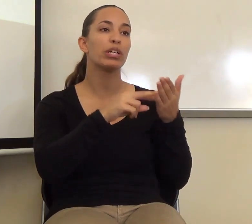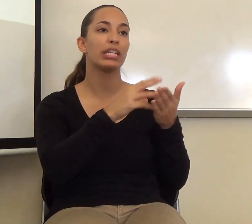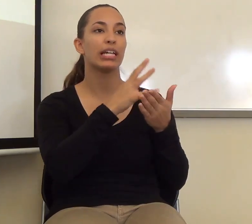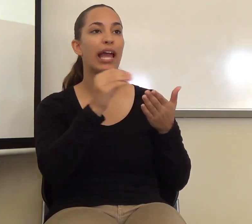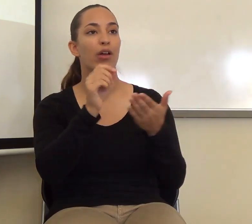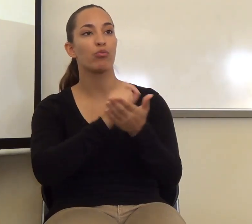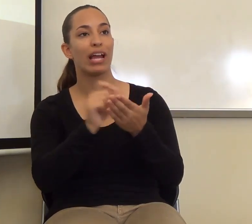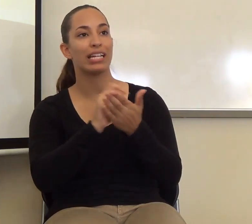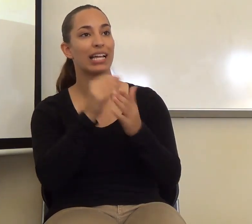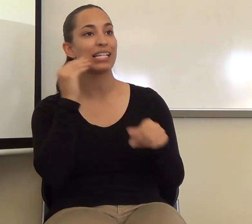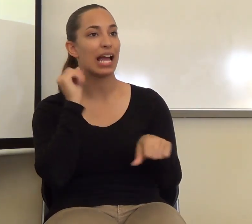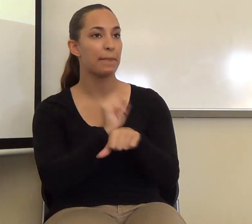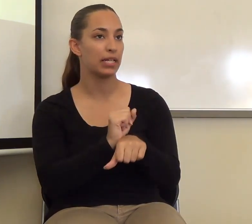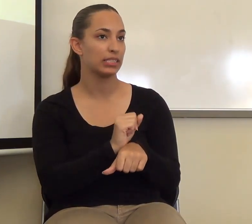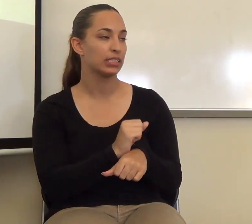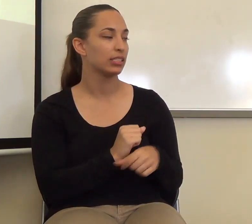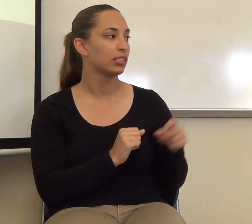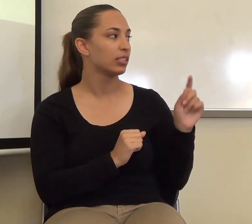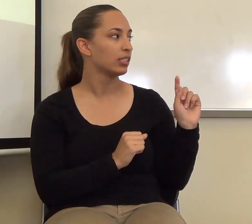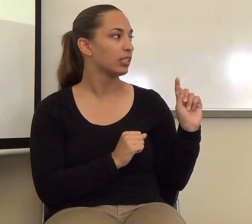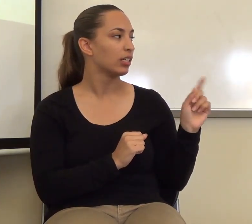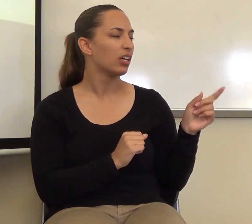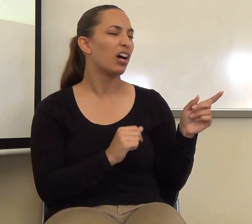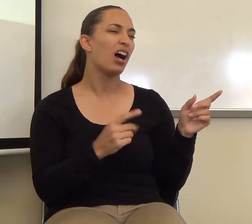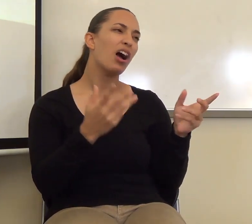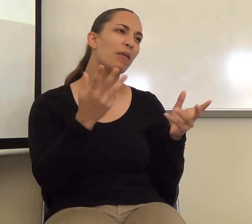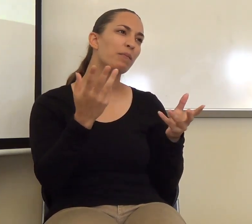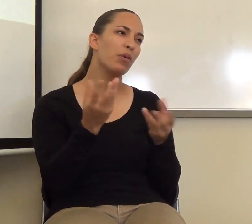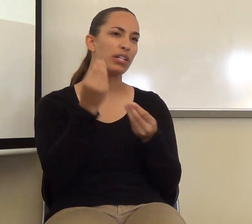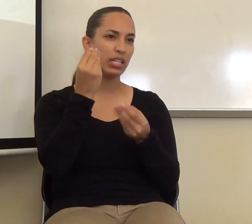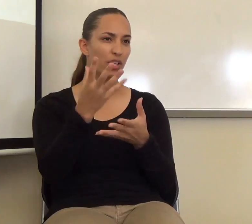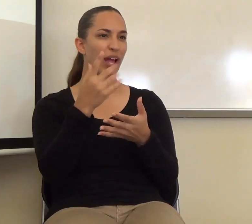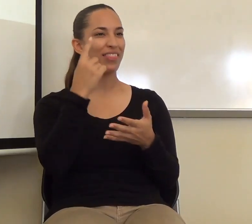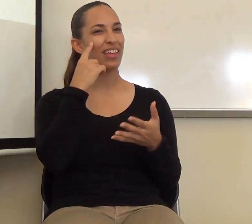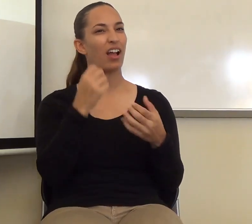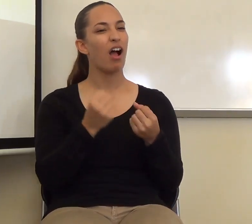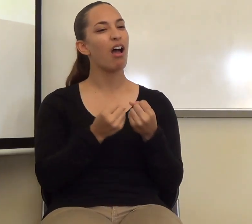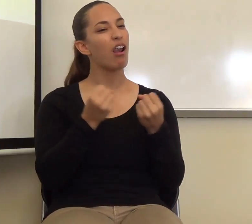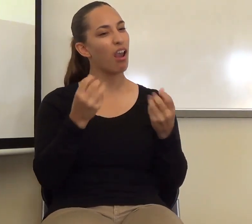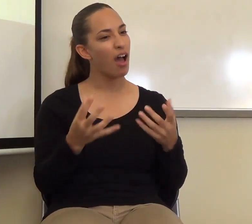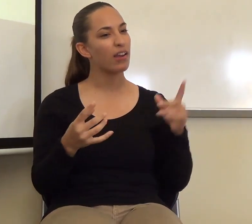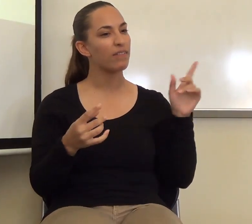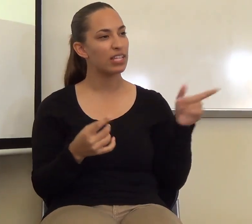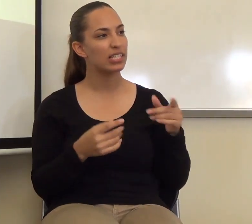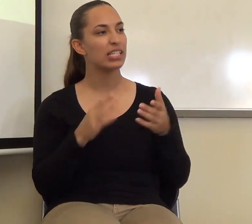was saying here, I think a lot of this is becoming generative for you.